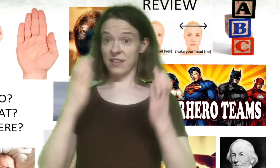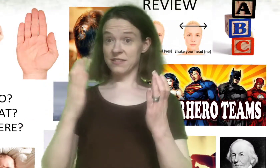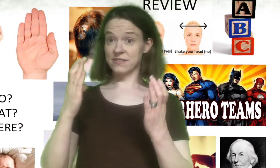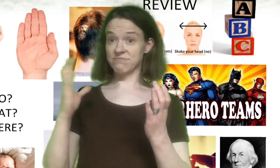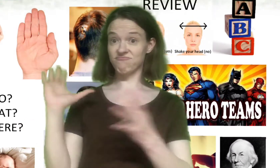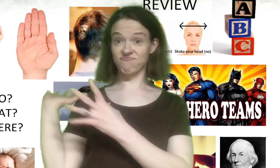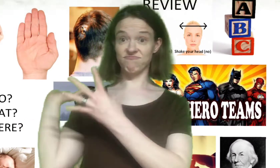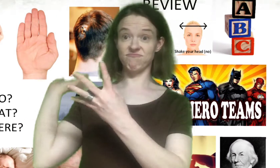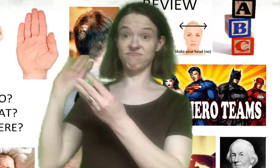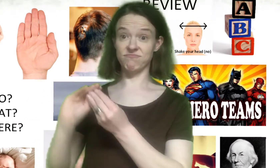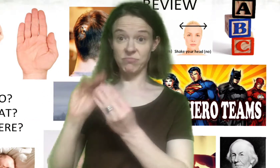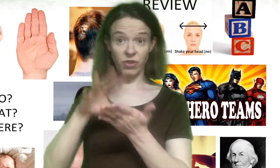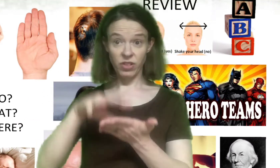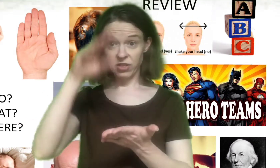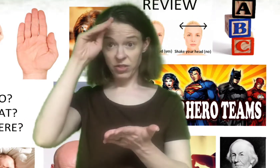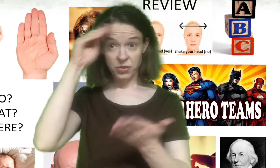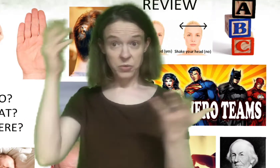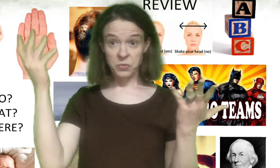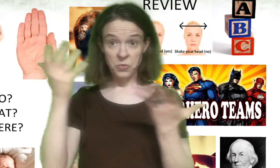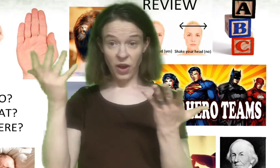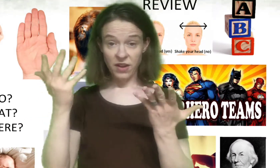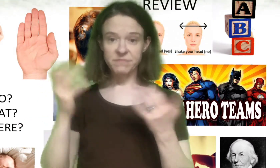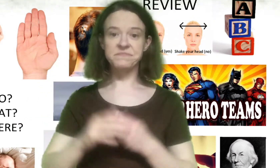In our classes so far, we have learned